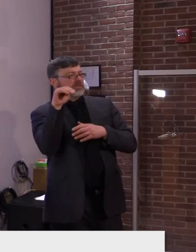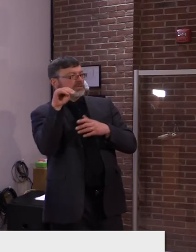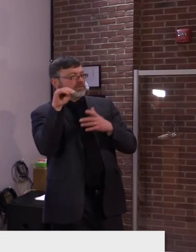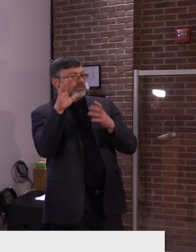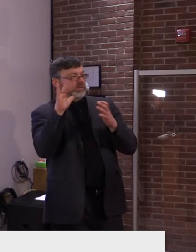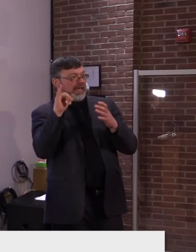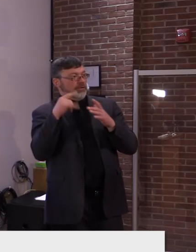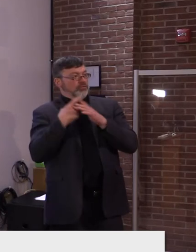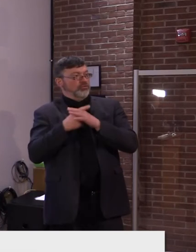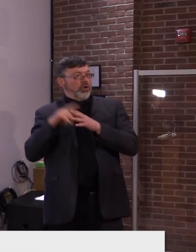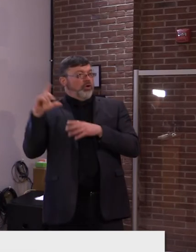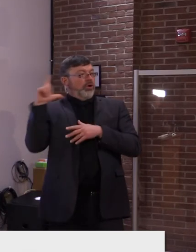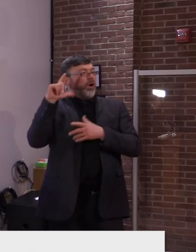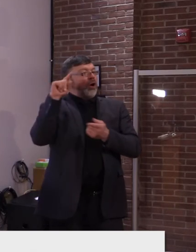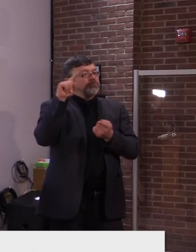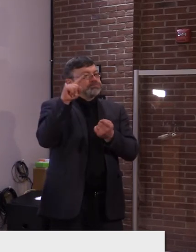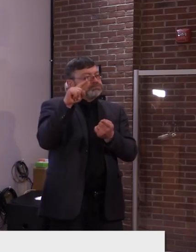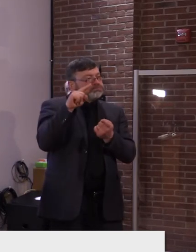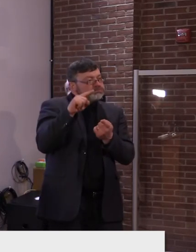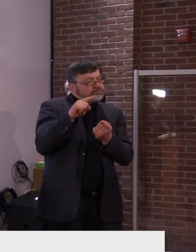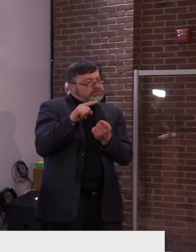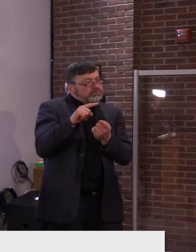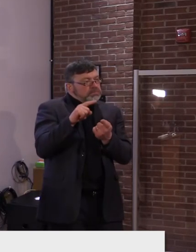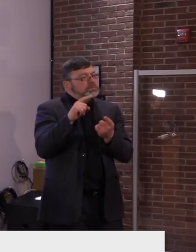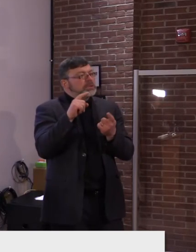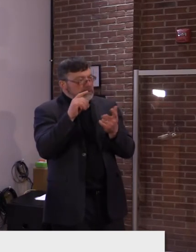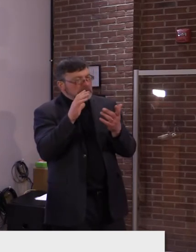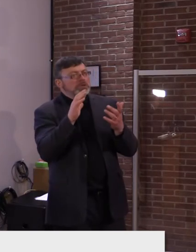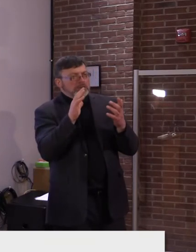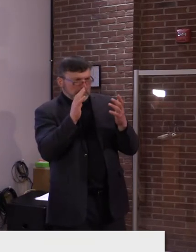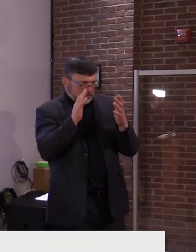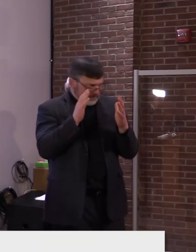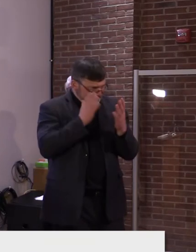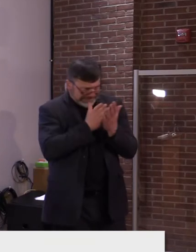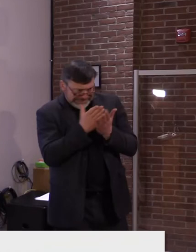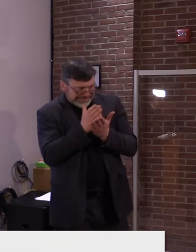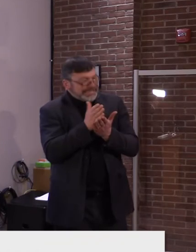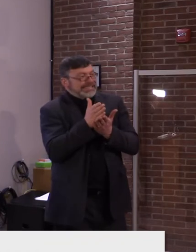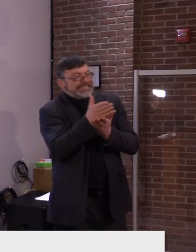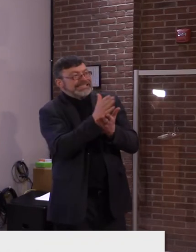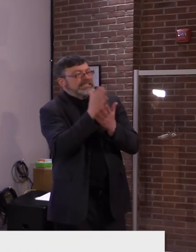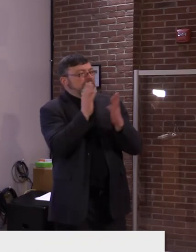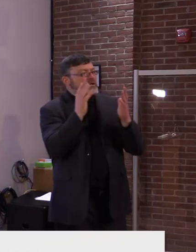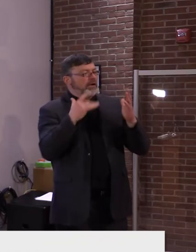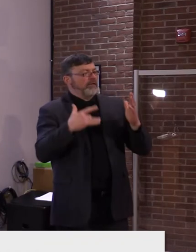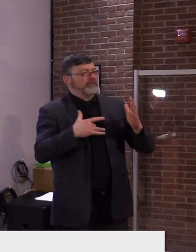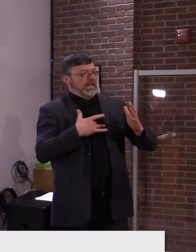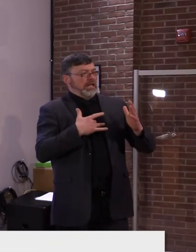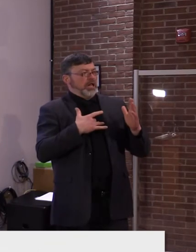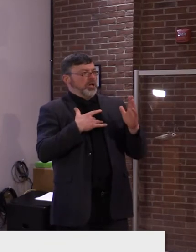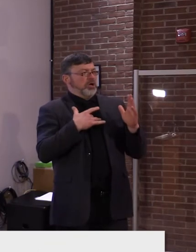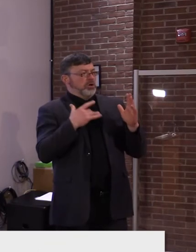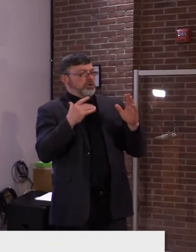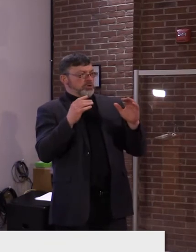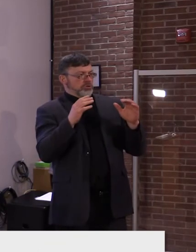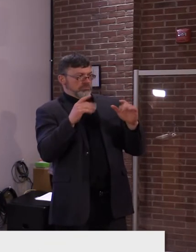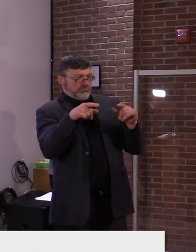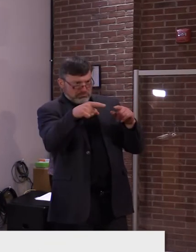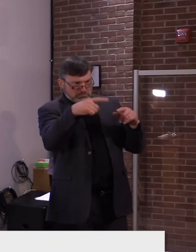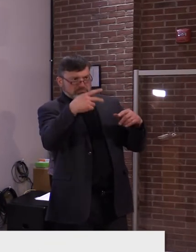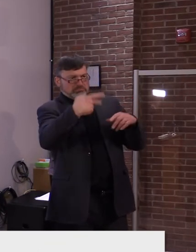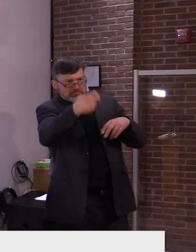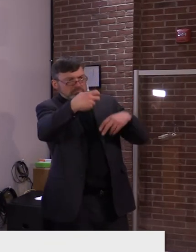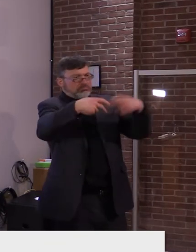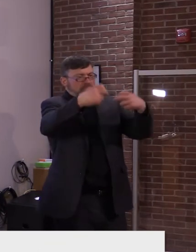So we've made it this far over a year now with what we have, and things are only going to